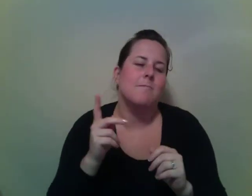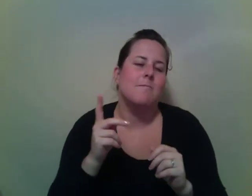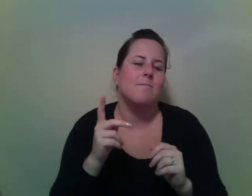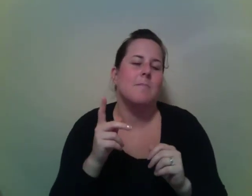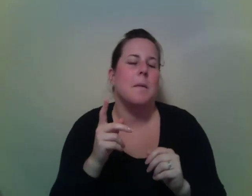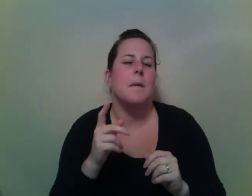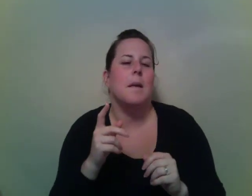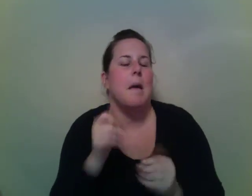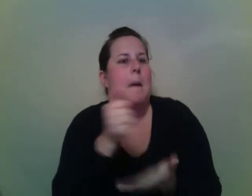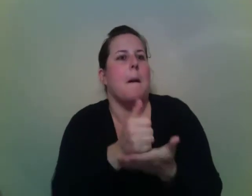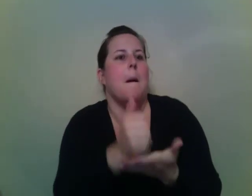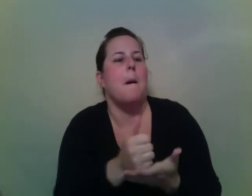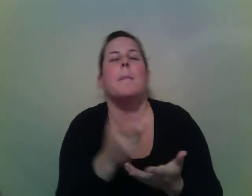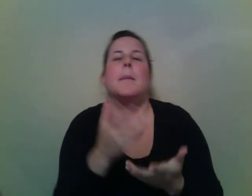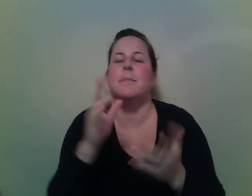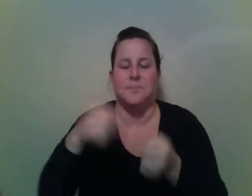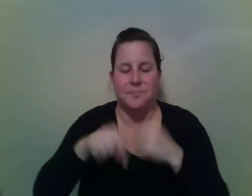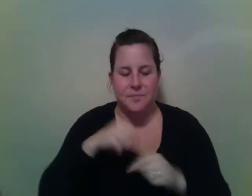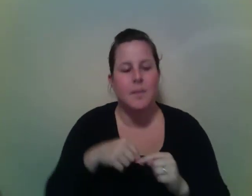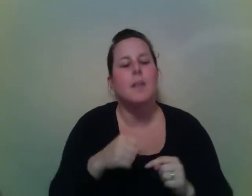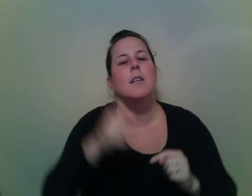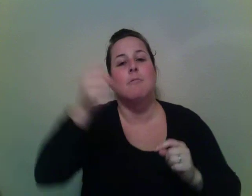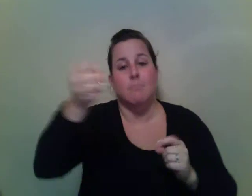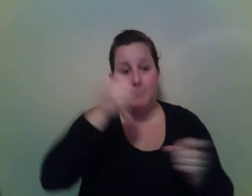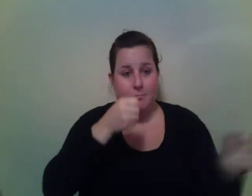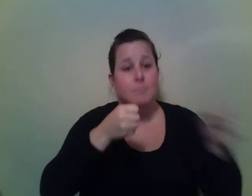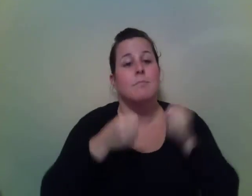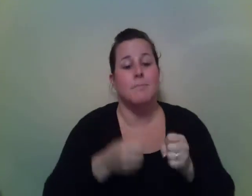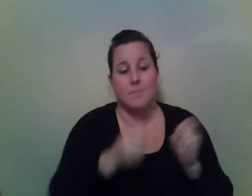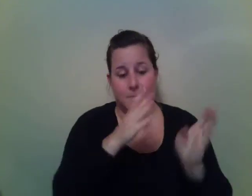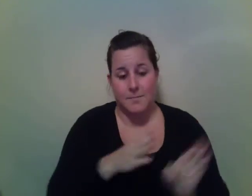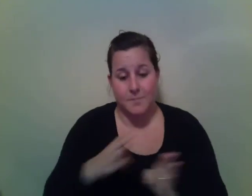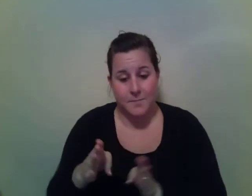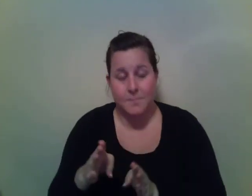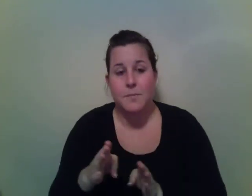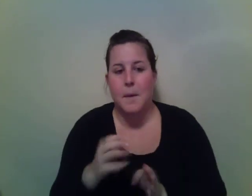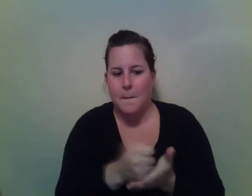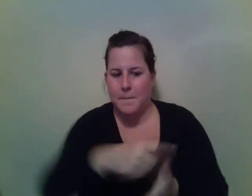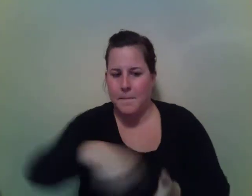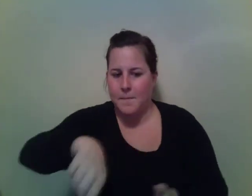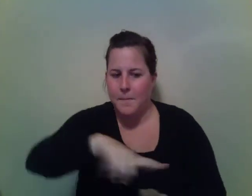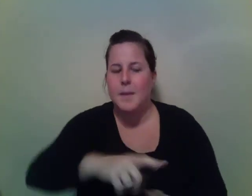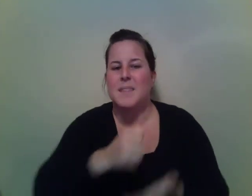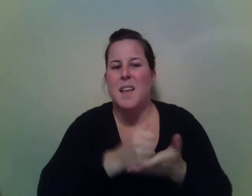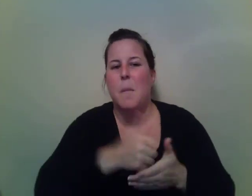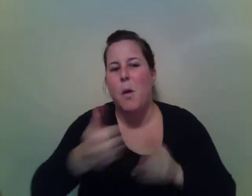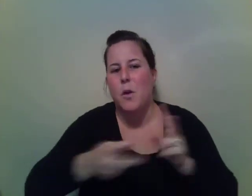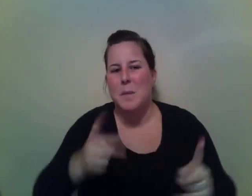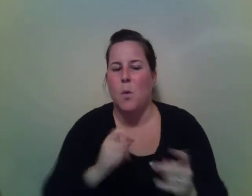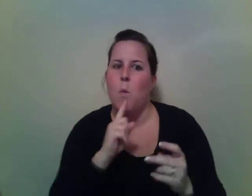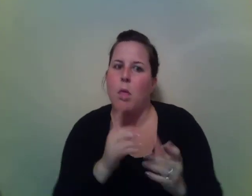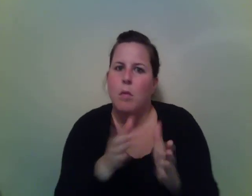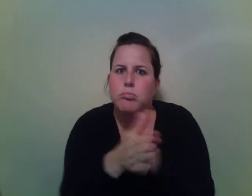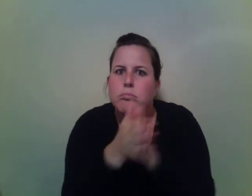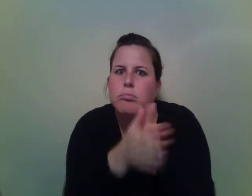actually inspired a person on my team to pursue the business even more. And you know what? Strategic placement is easy